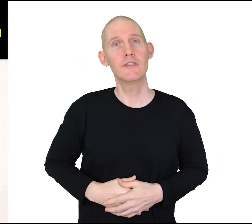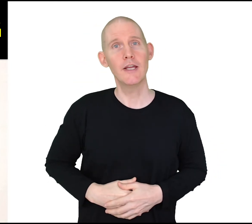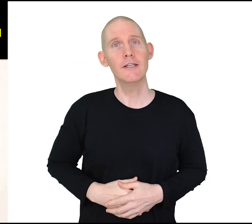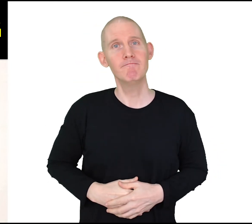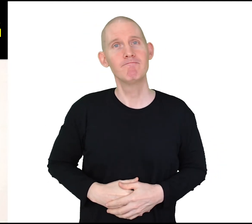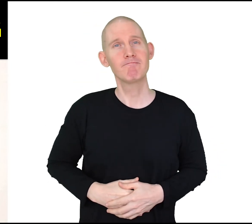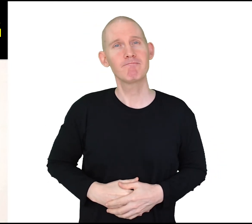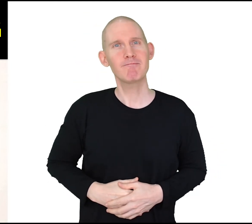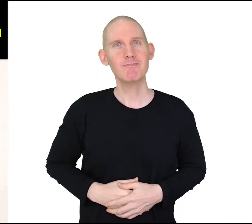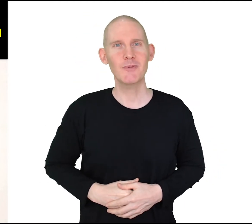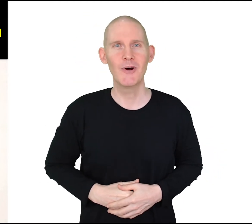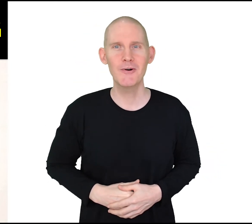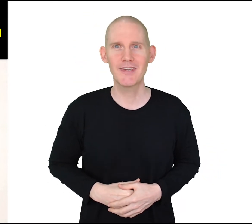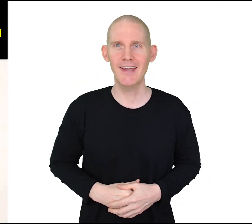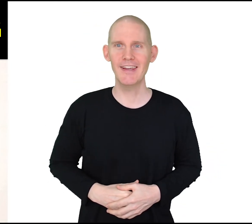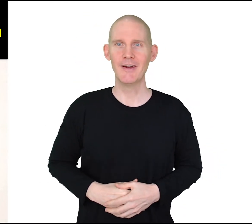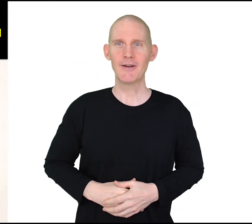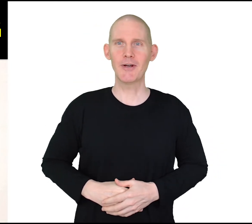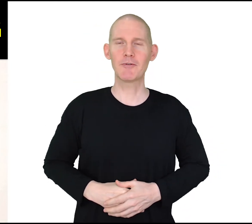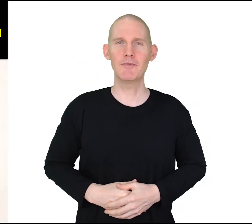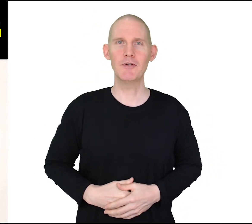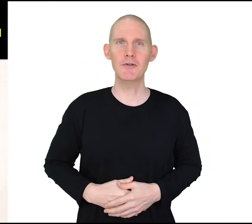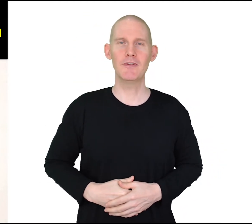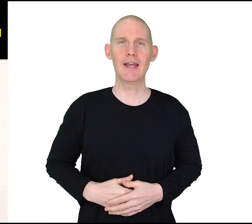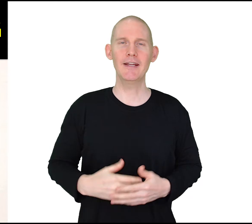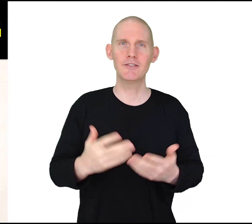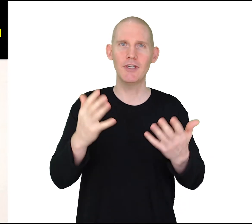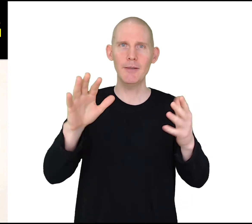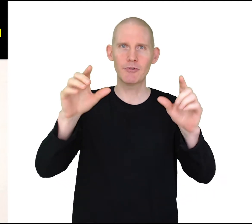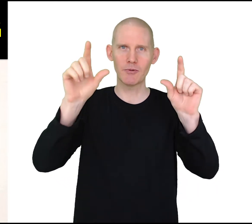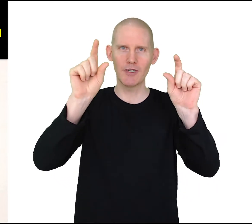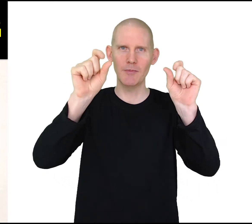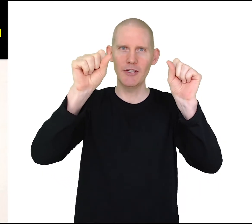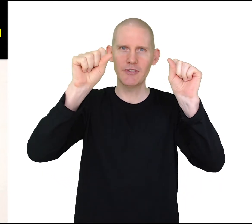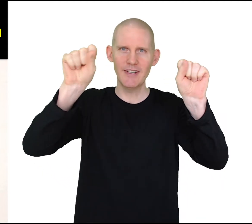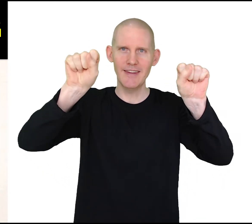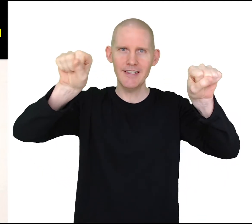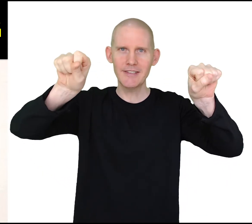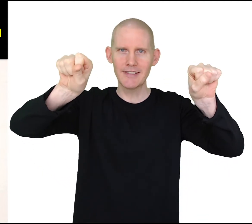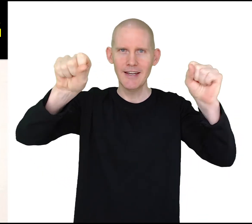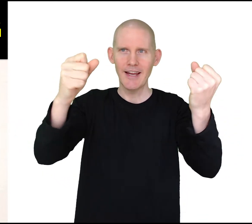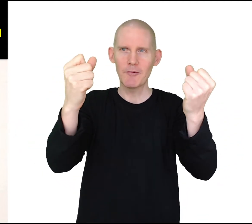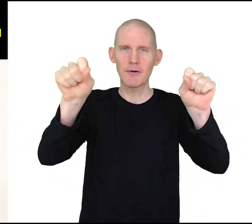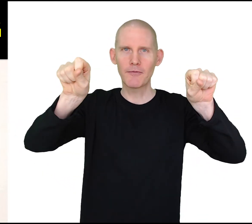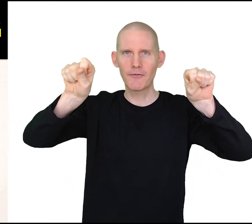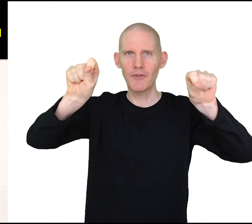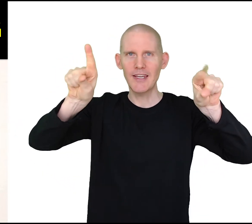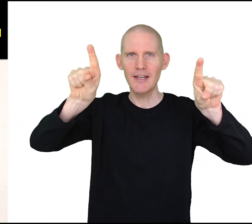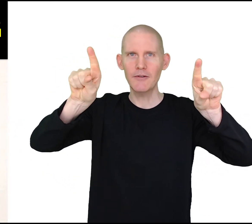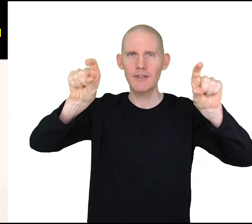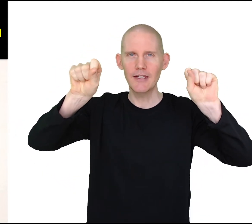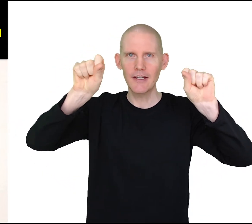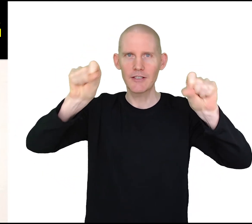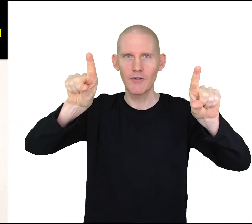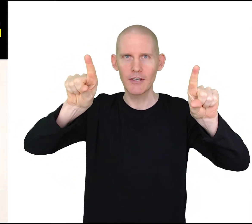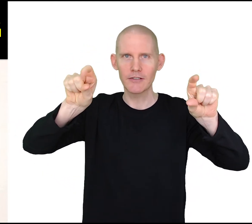understanding. Okay, quick review of the hand shapes. We're going to be using this, and we're flicking out the index fingers,